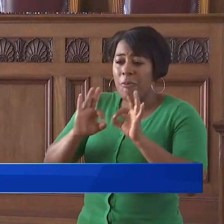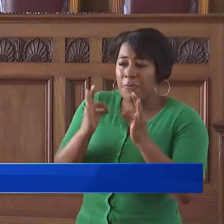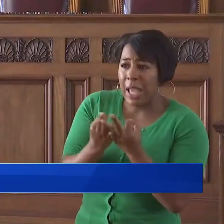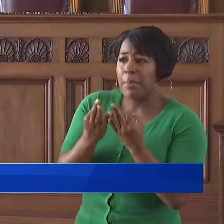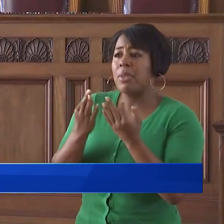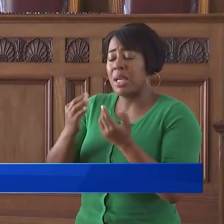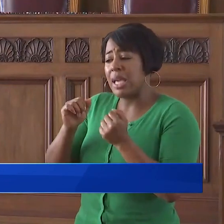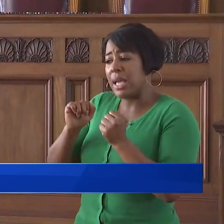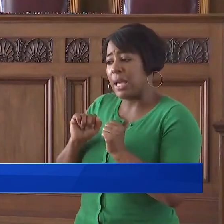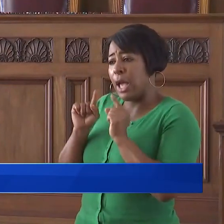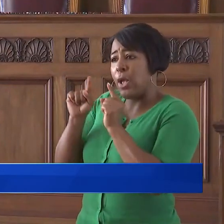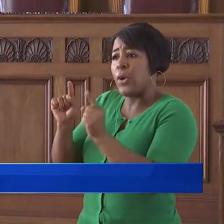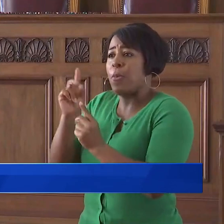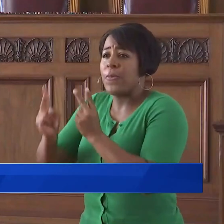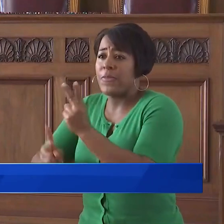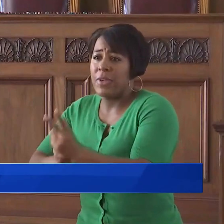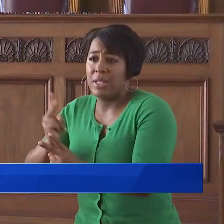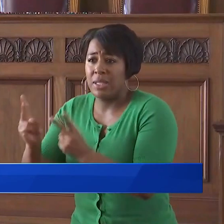facilities across the state.